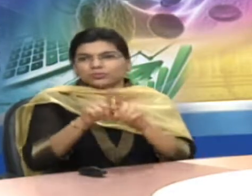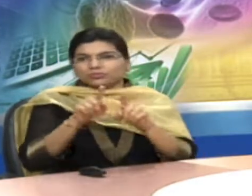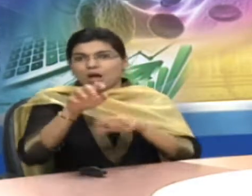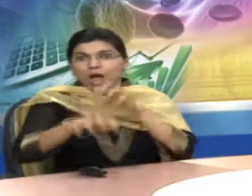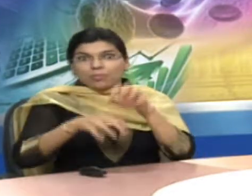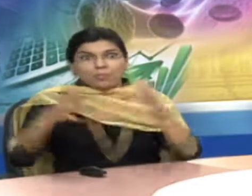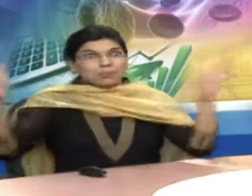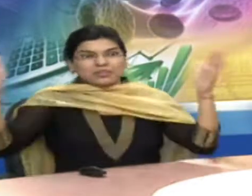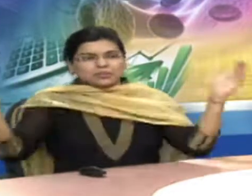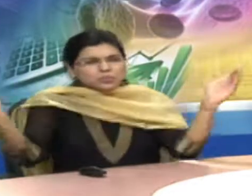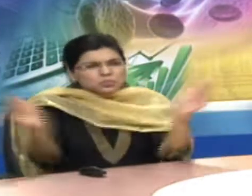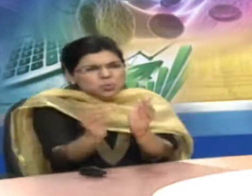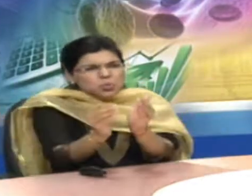least.